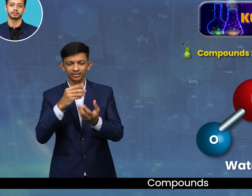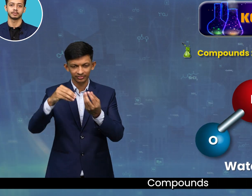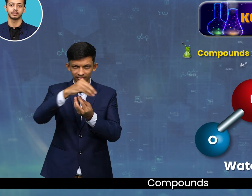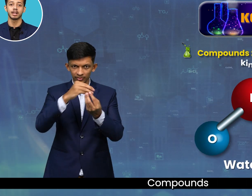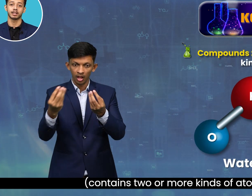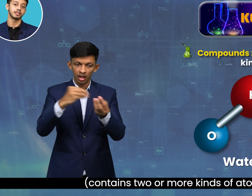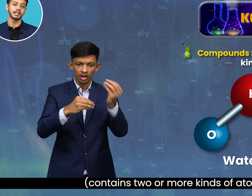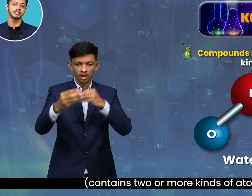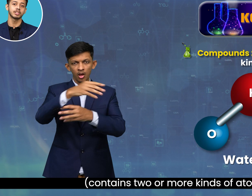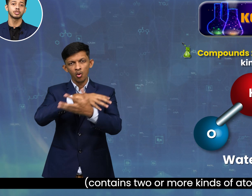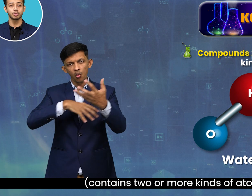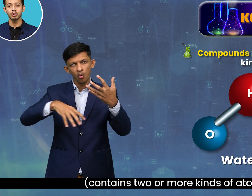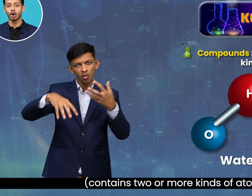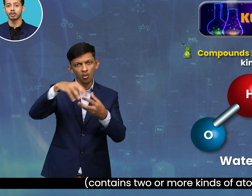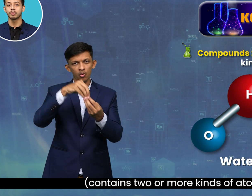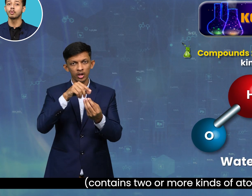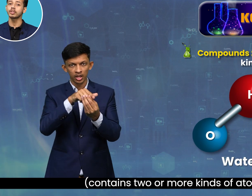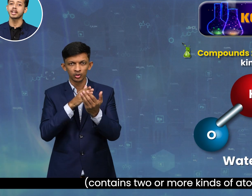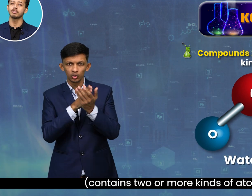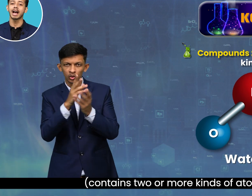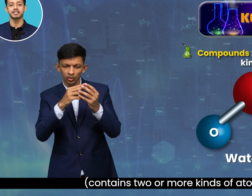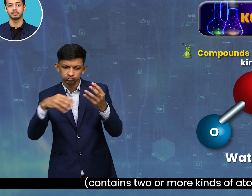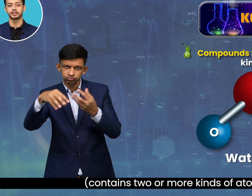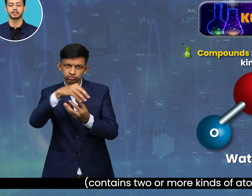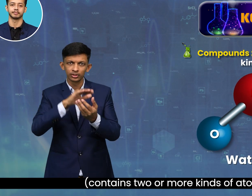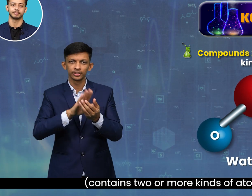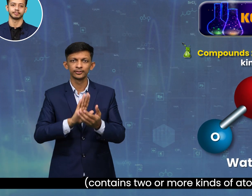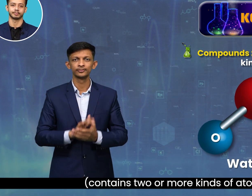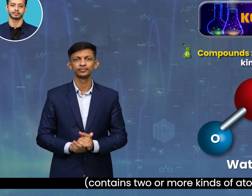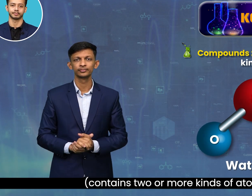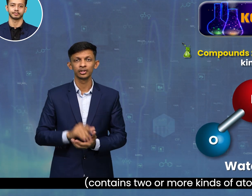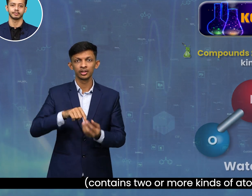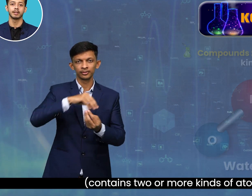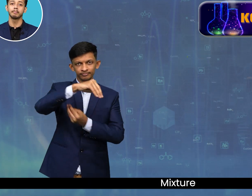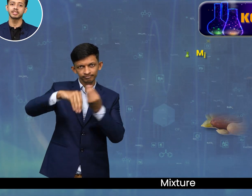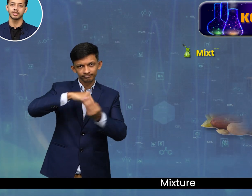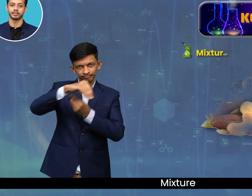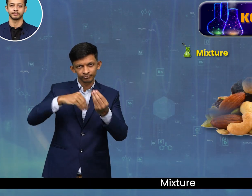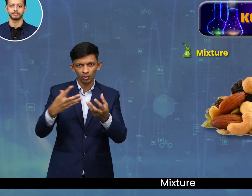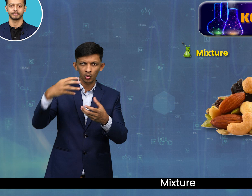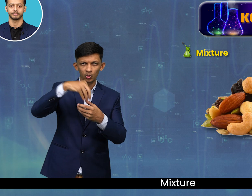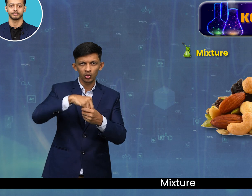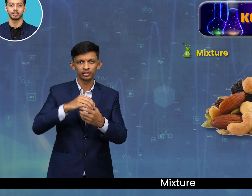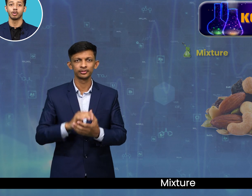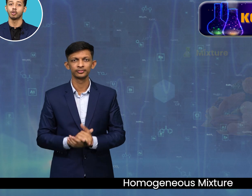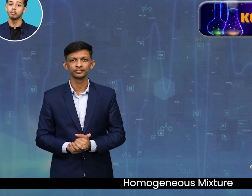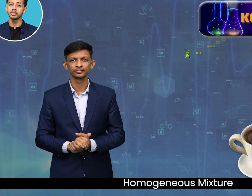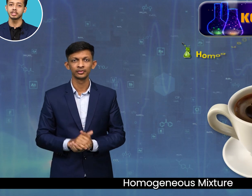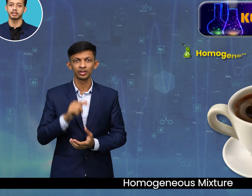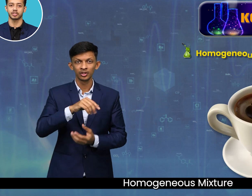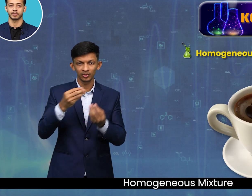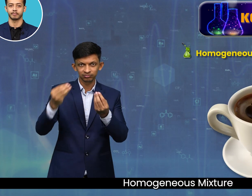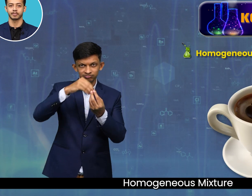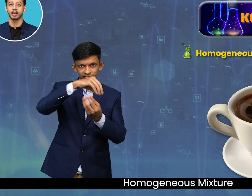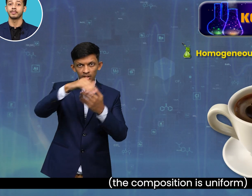Compounds contains two or more kind of atoms. Mixture: